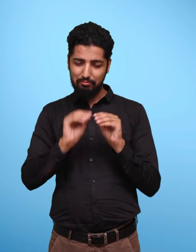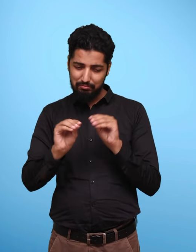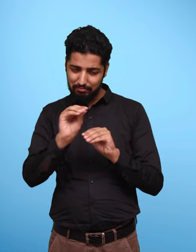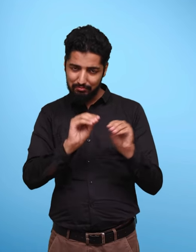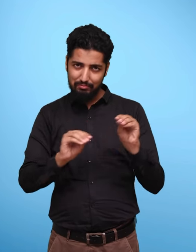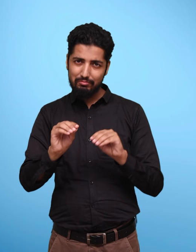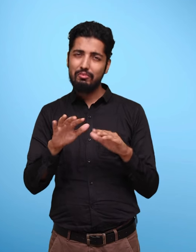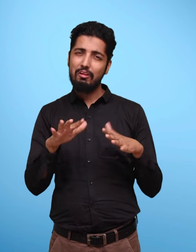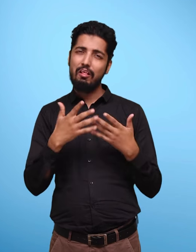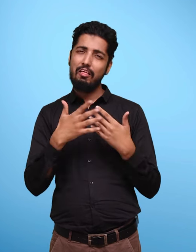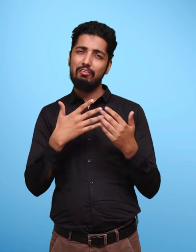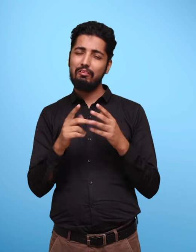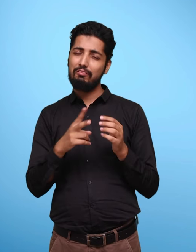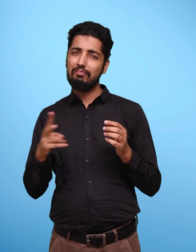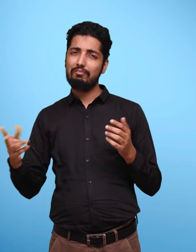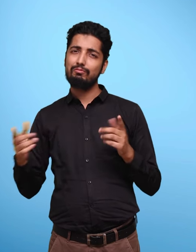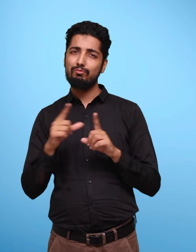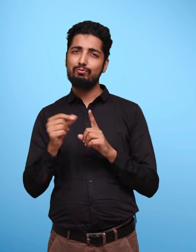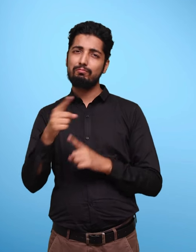bits, bindis, or anything else.